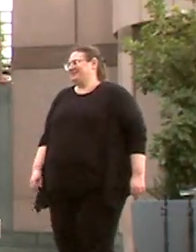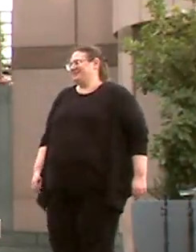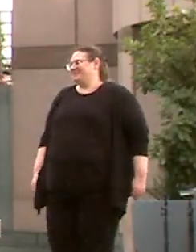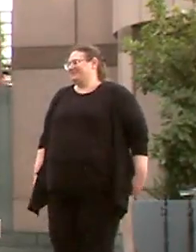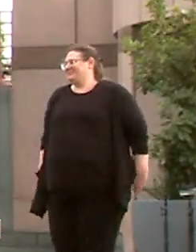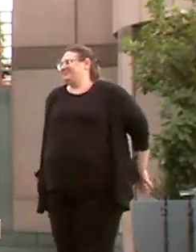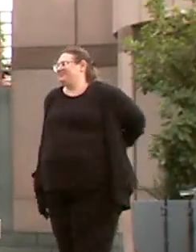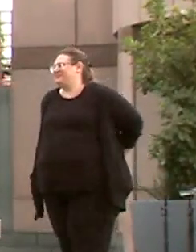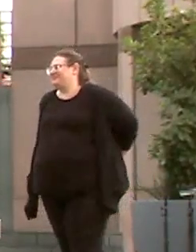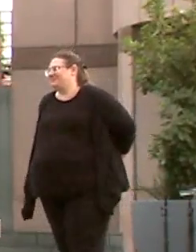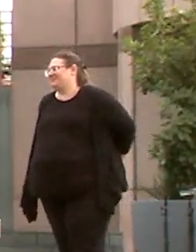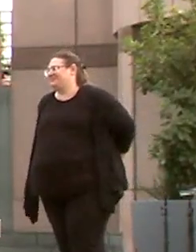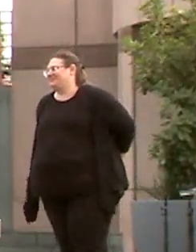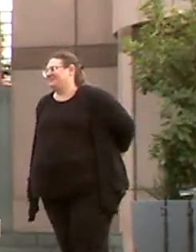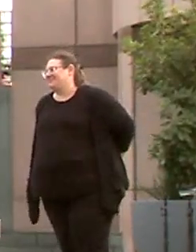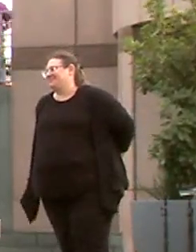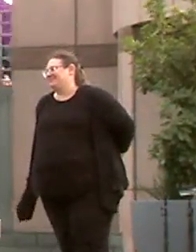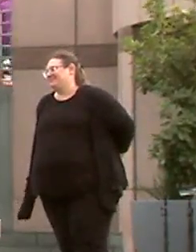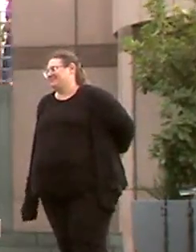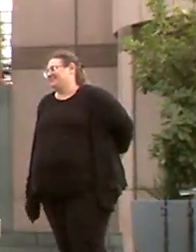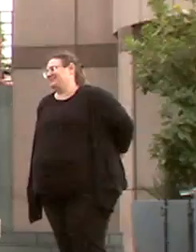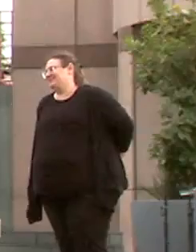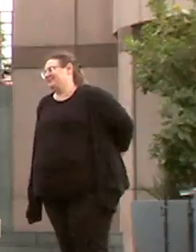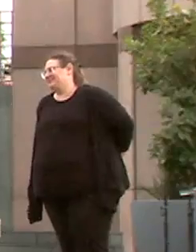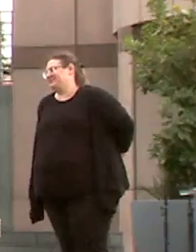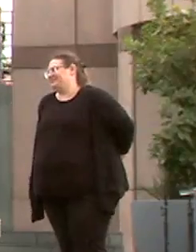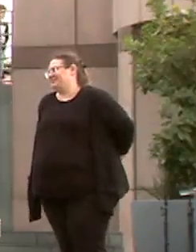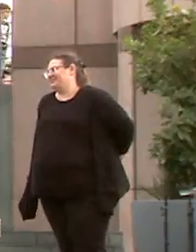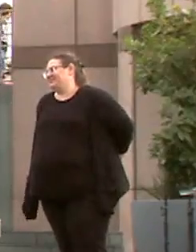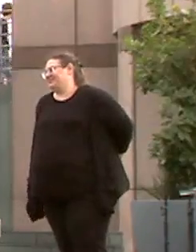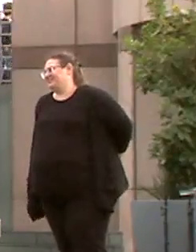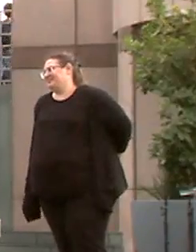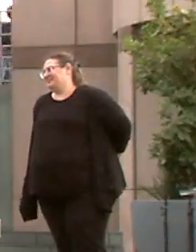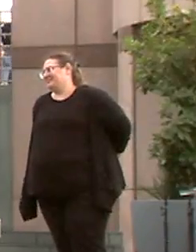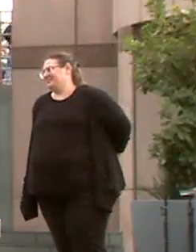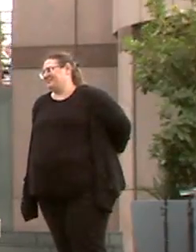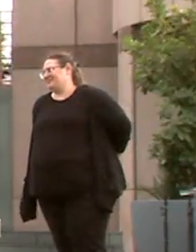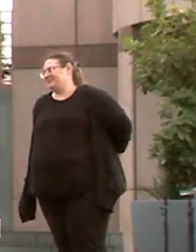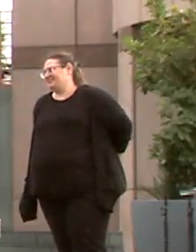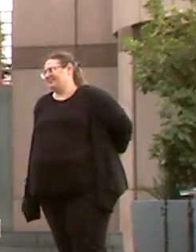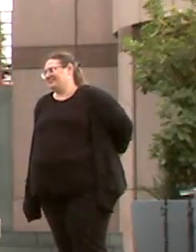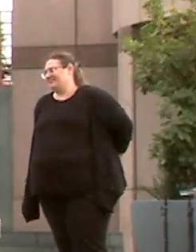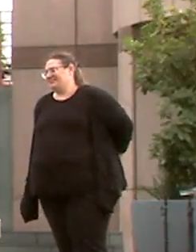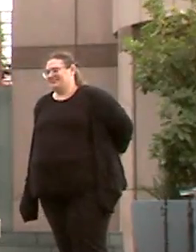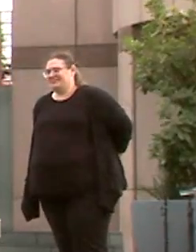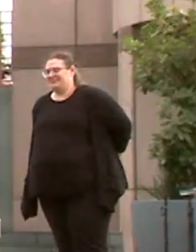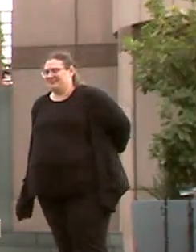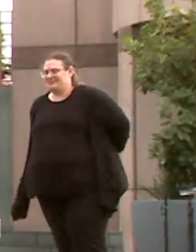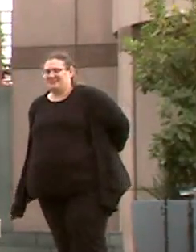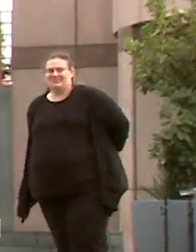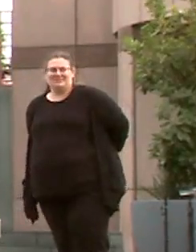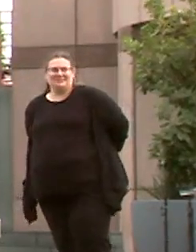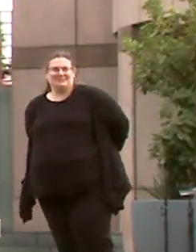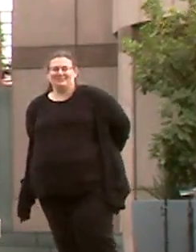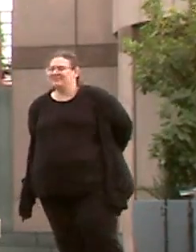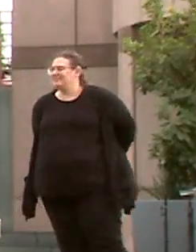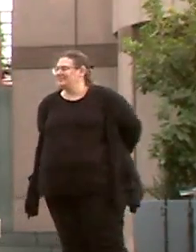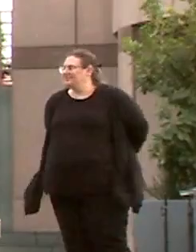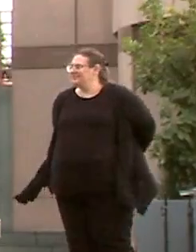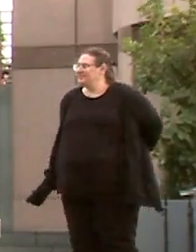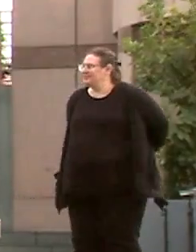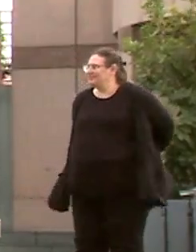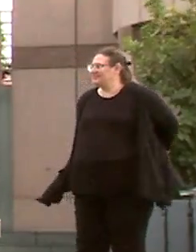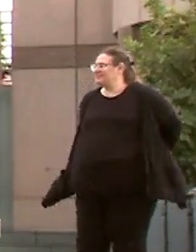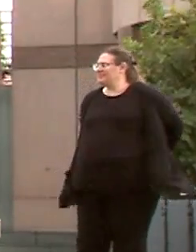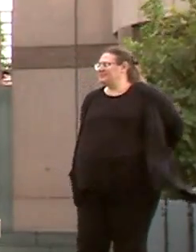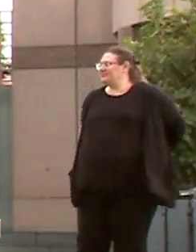And so because of that, he was like, wait a minute, there's something true here. And Hollywood, if anything breaks through,